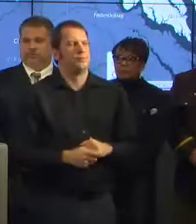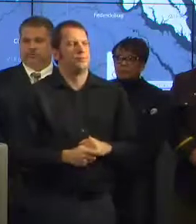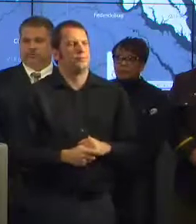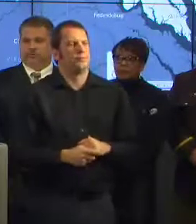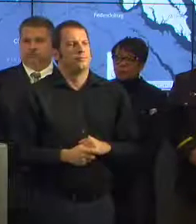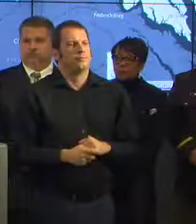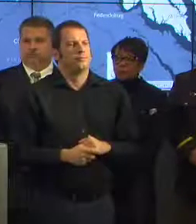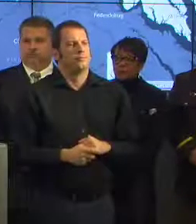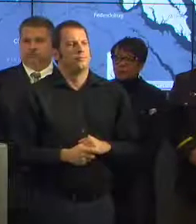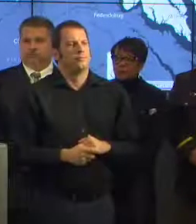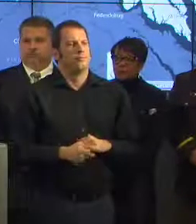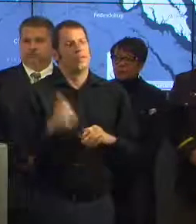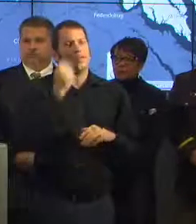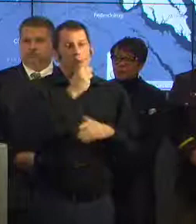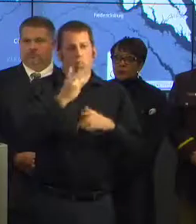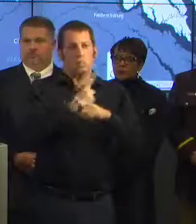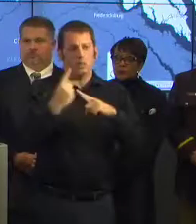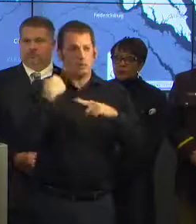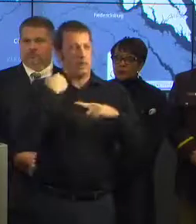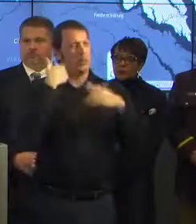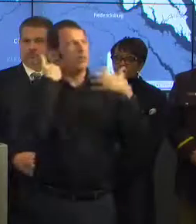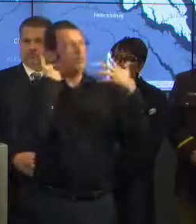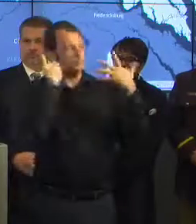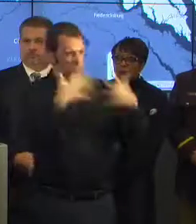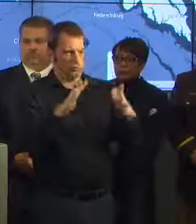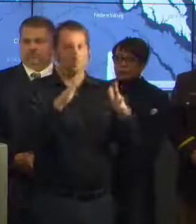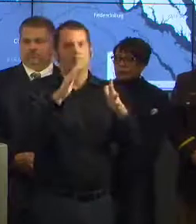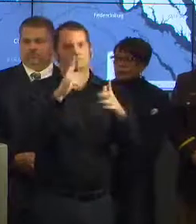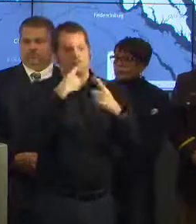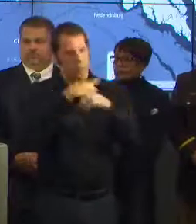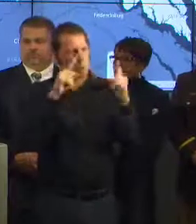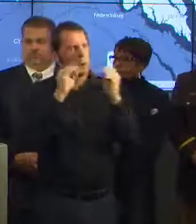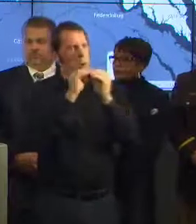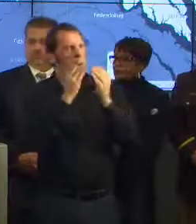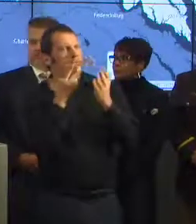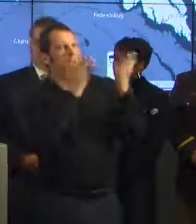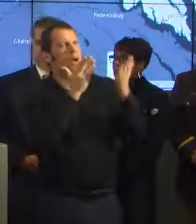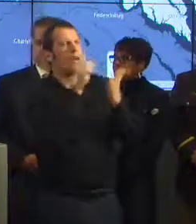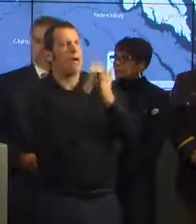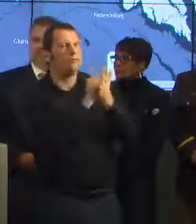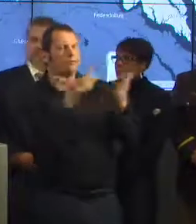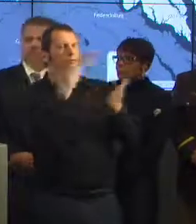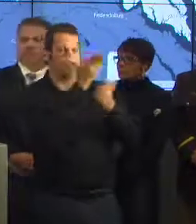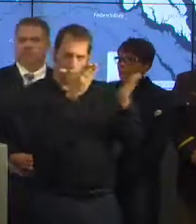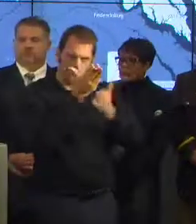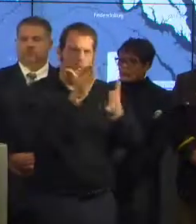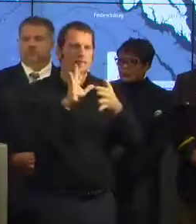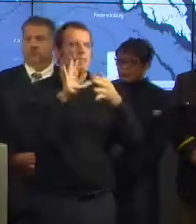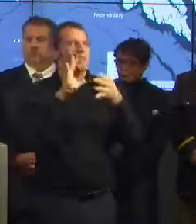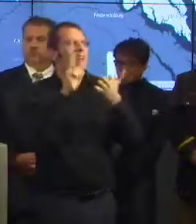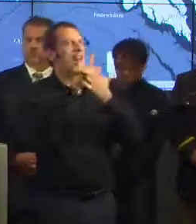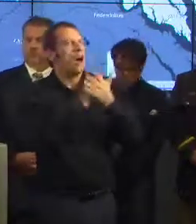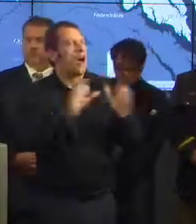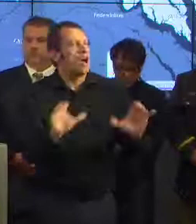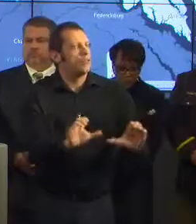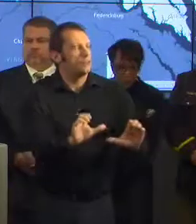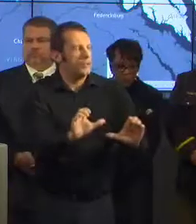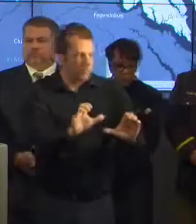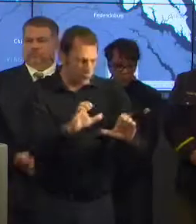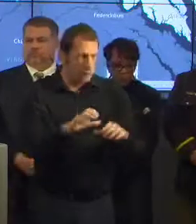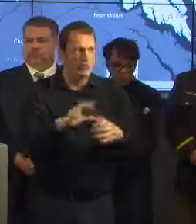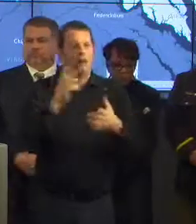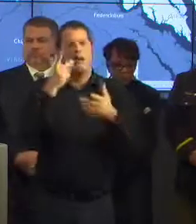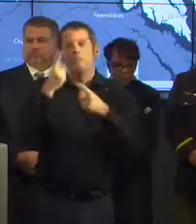budgetary action. And today, we're taking even further steps. The fact of the matter is that people